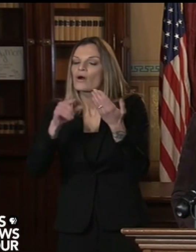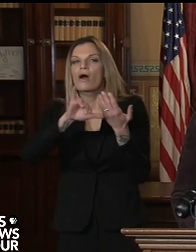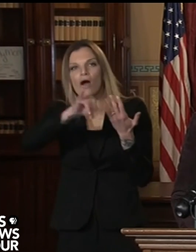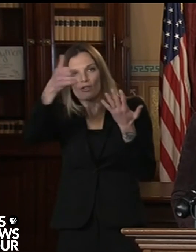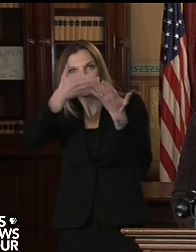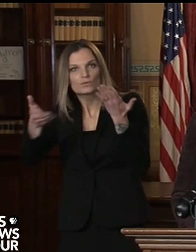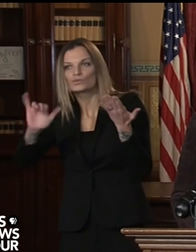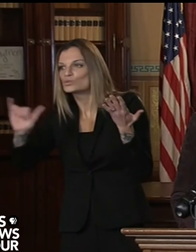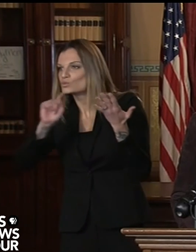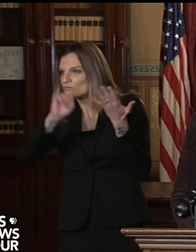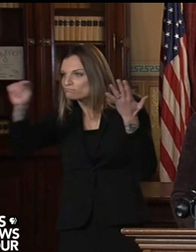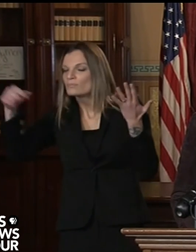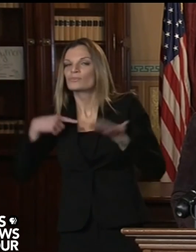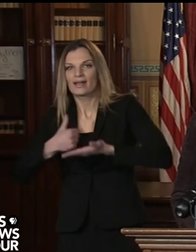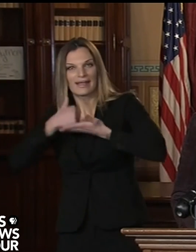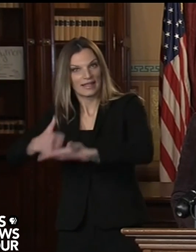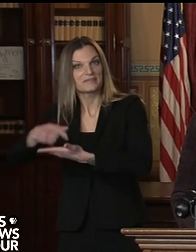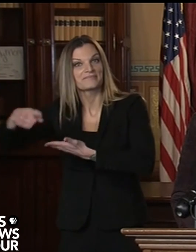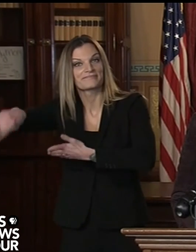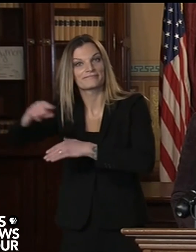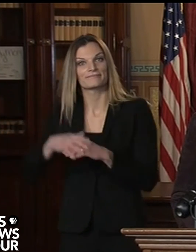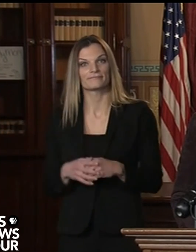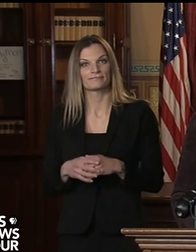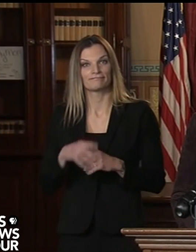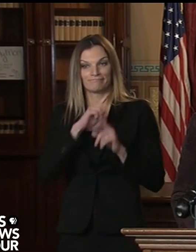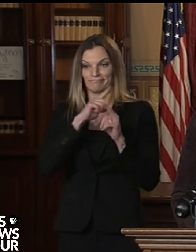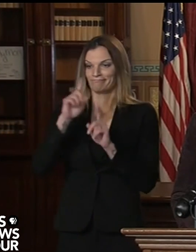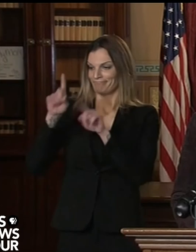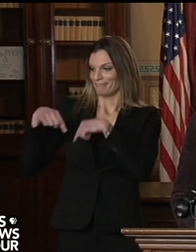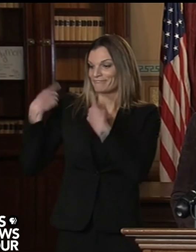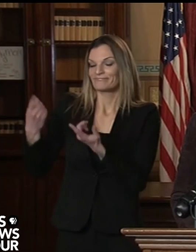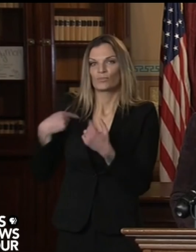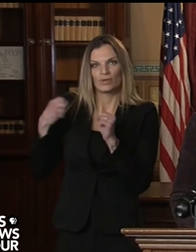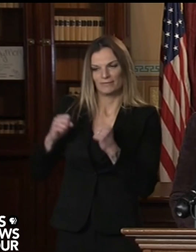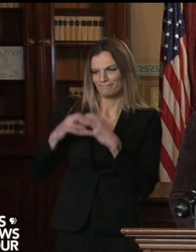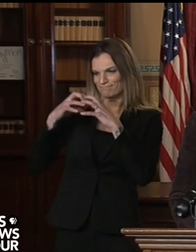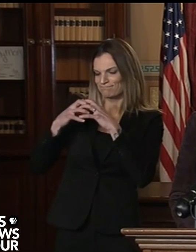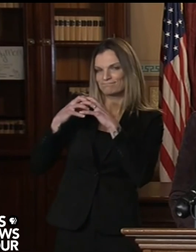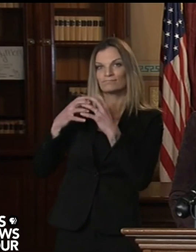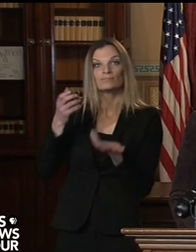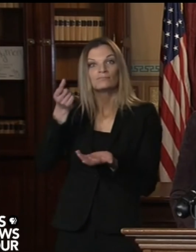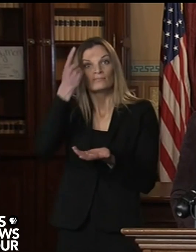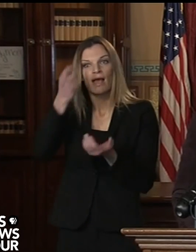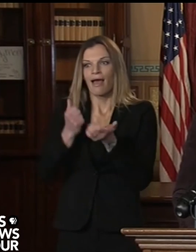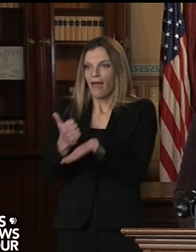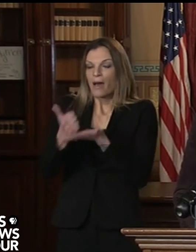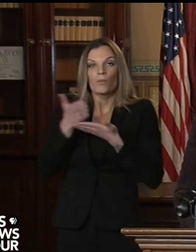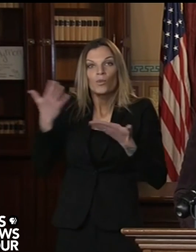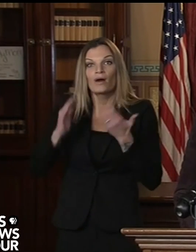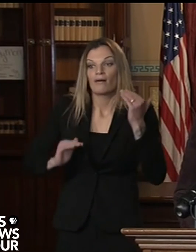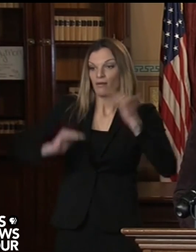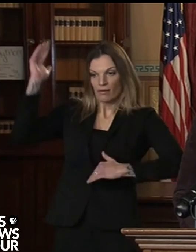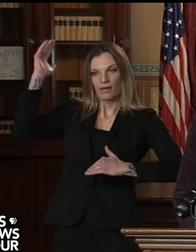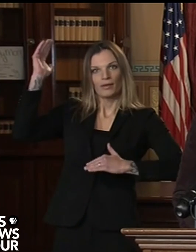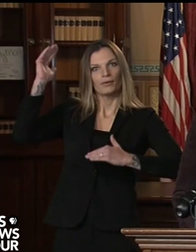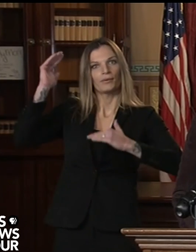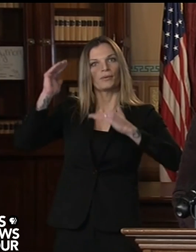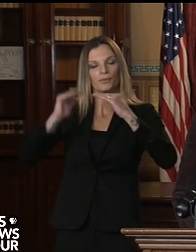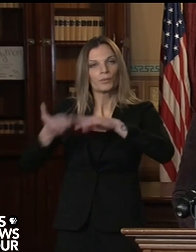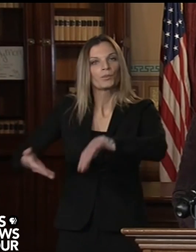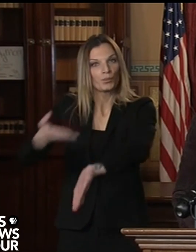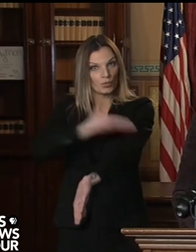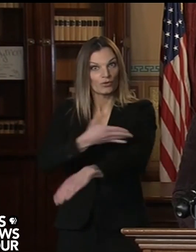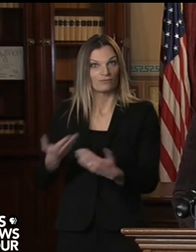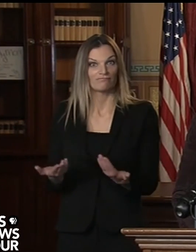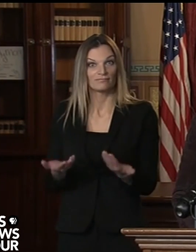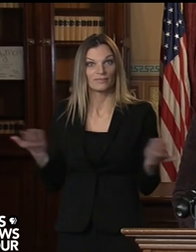to change the structures that have perpetuated the disparities in Michigan. We have emerged as a national